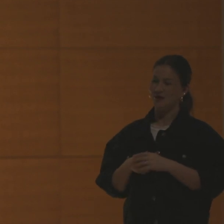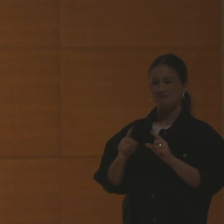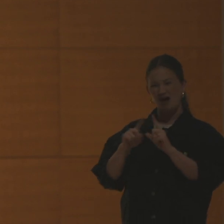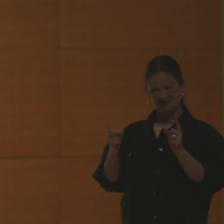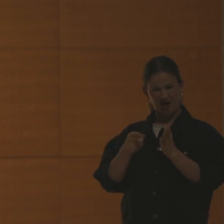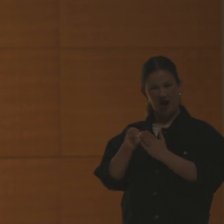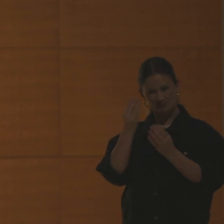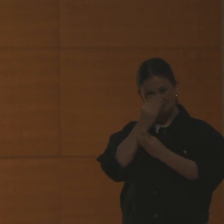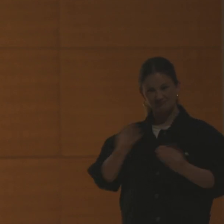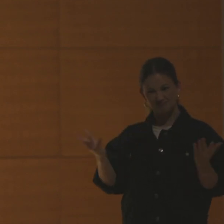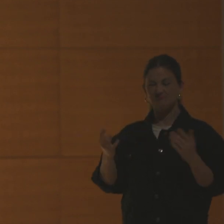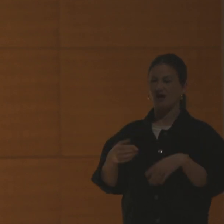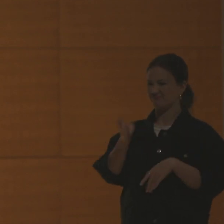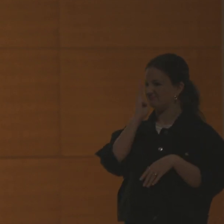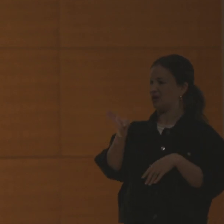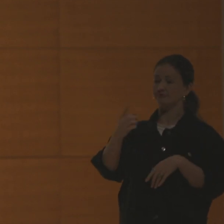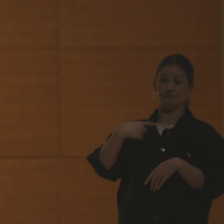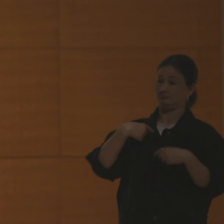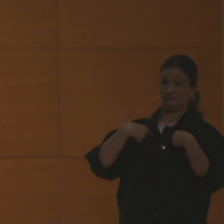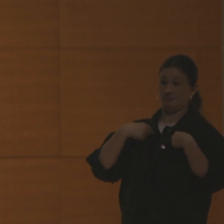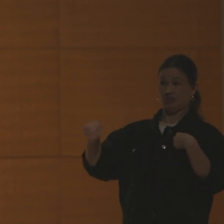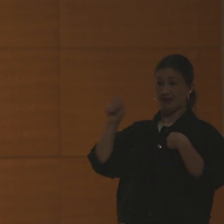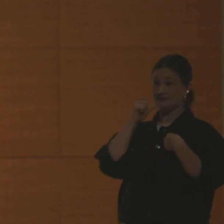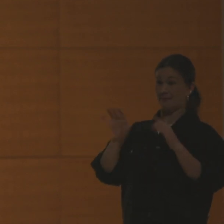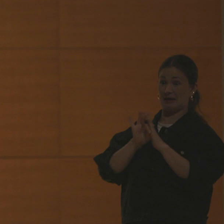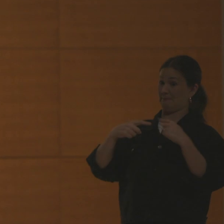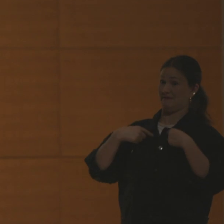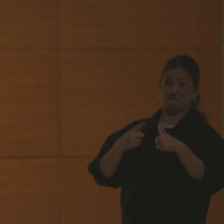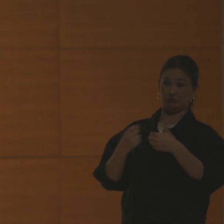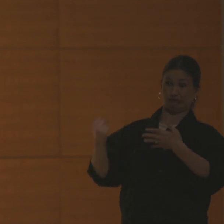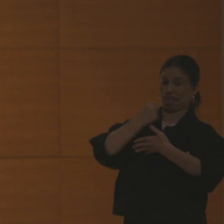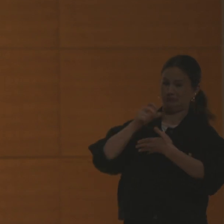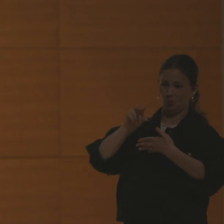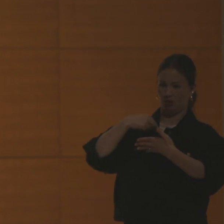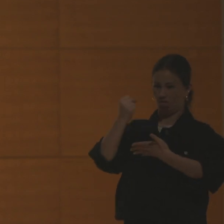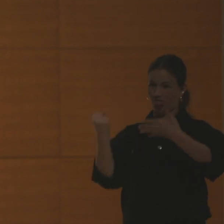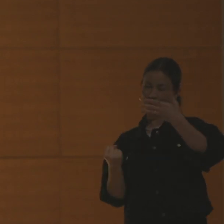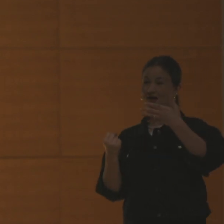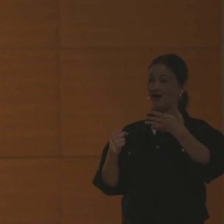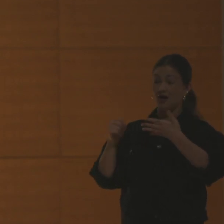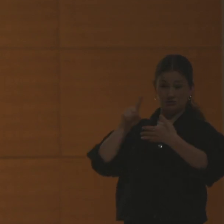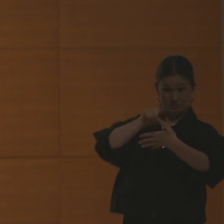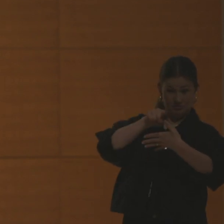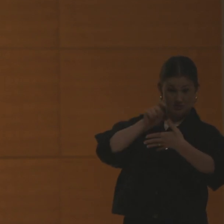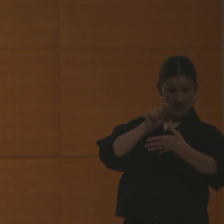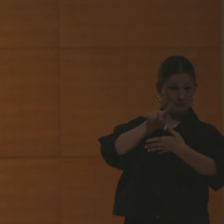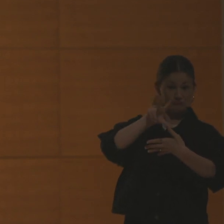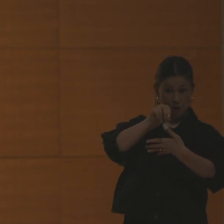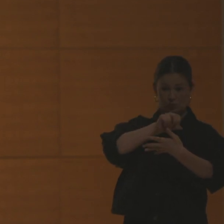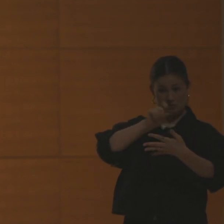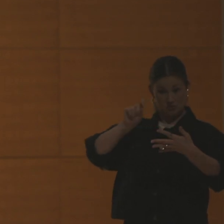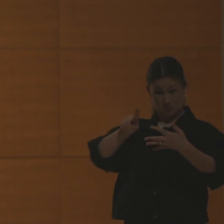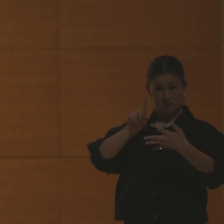honest with you and blunt throughout the evening. I was not the first choice. They went to Hari Kondabolu first. He said no. Then they went to